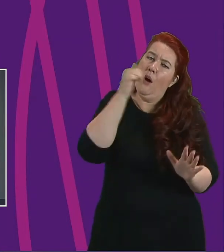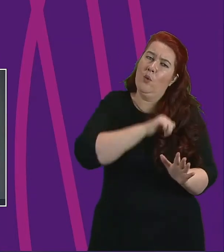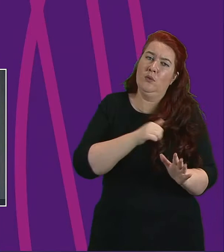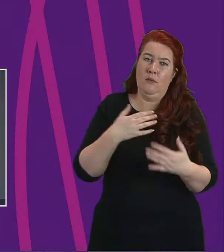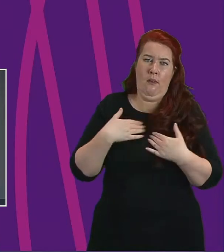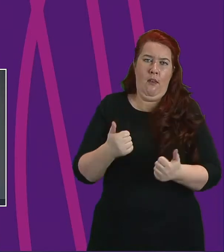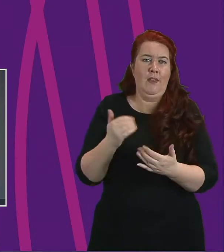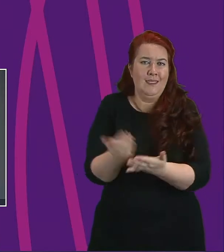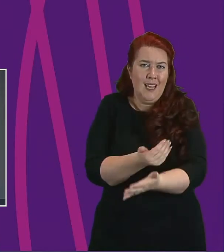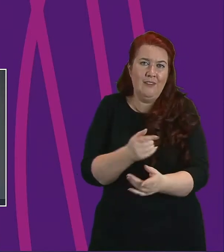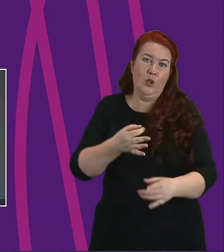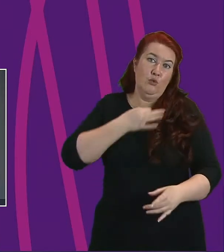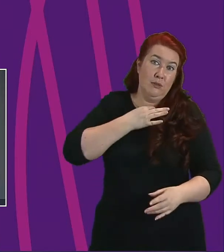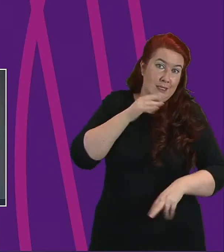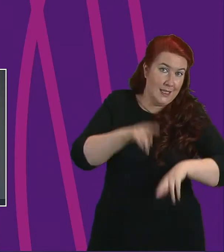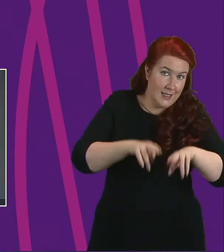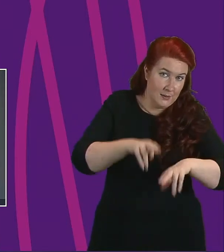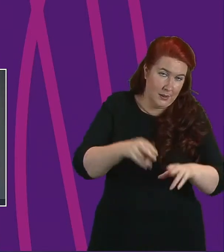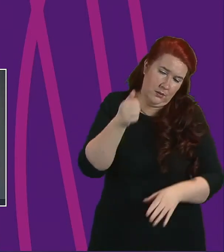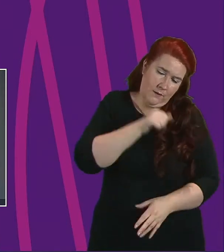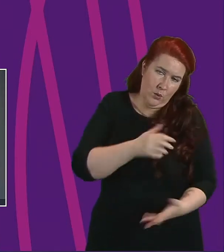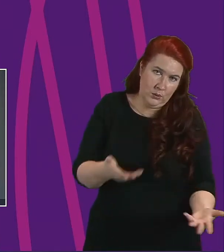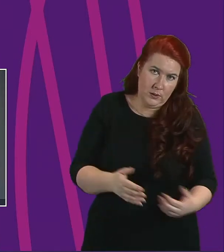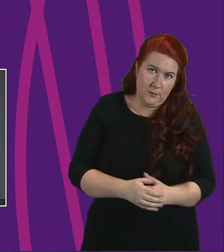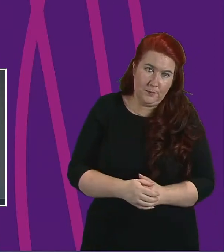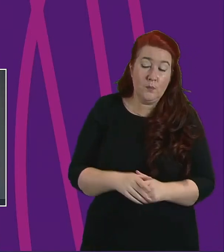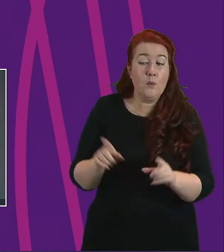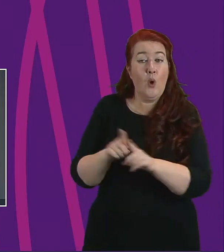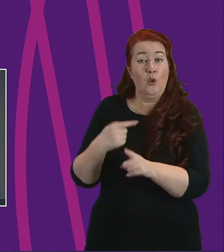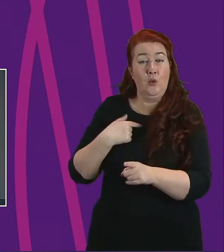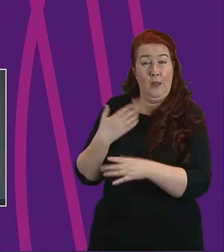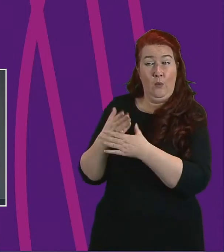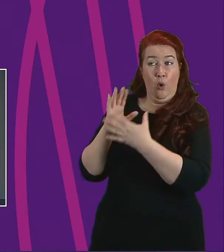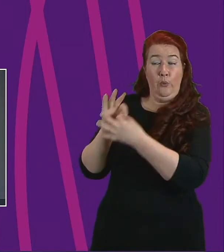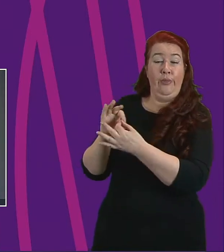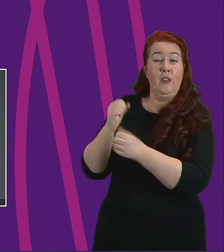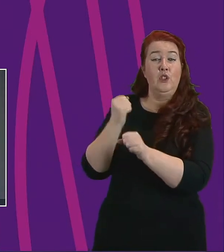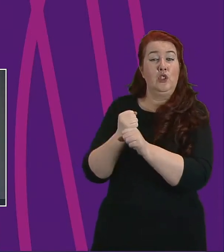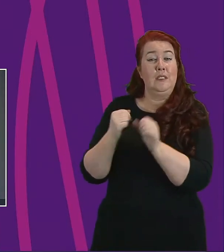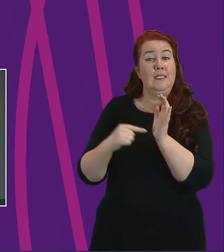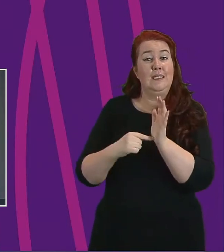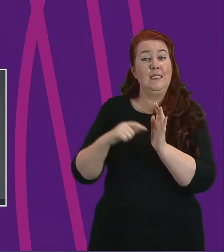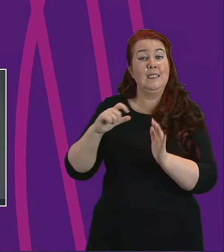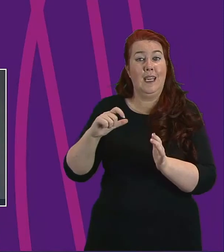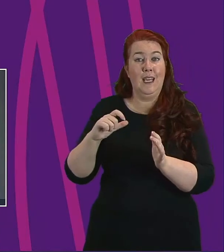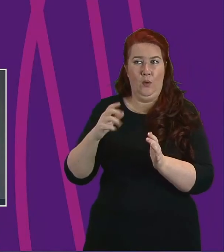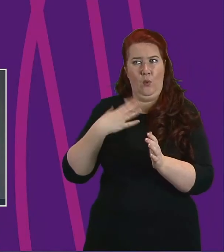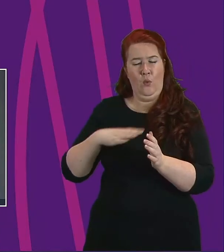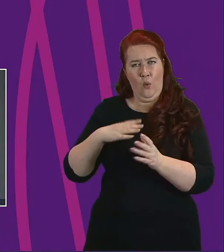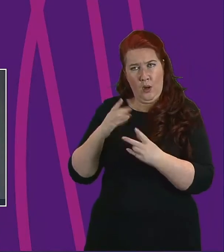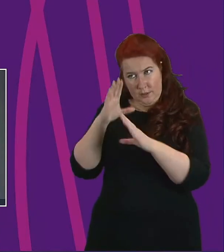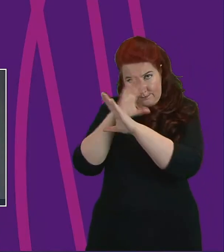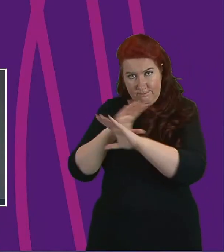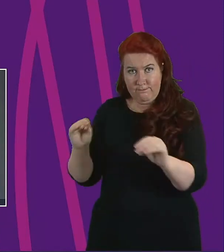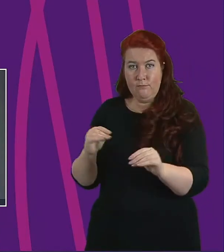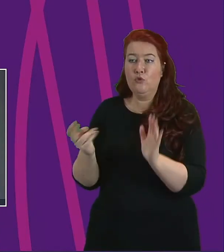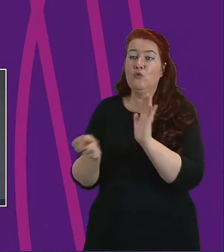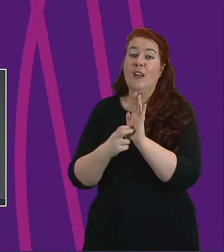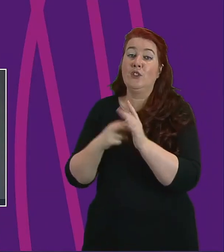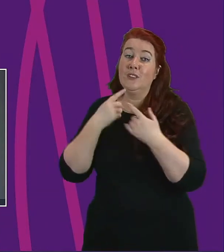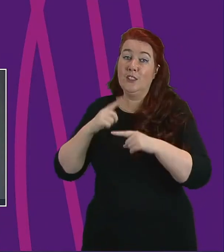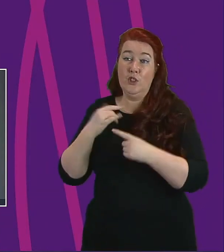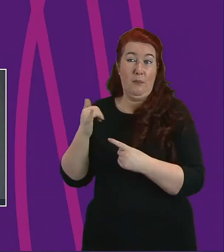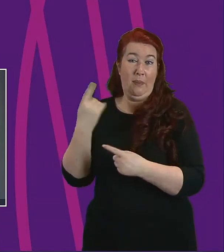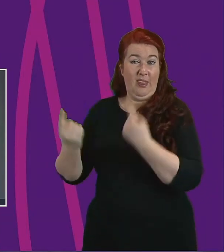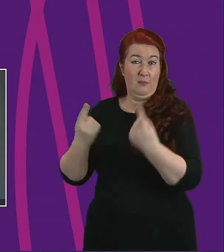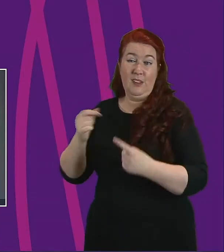assessments. We're also working with the General Teaching Council for Scotland on plans to call on registered teachers who are not currently teaching